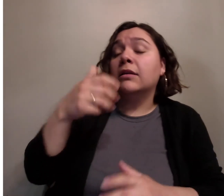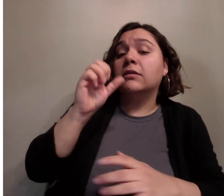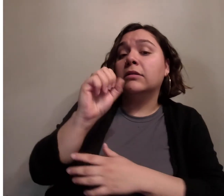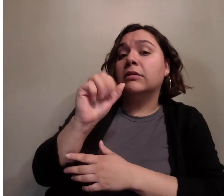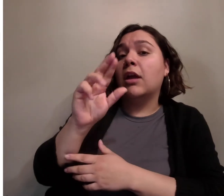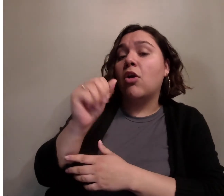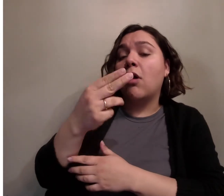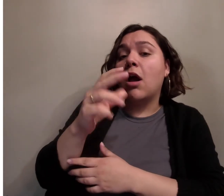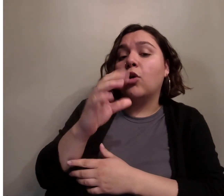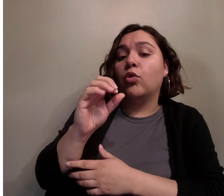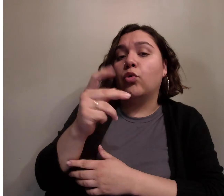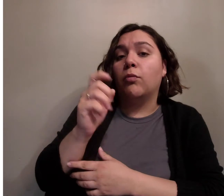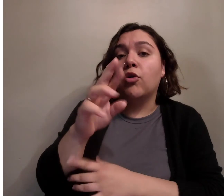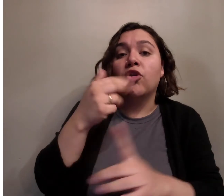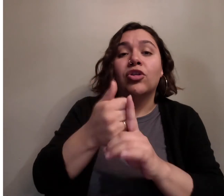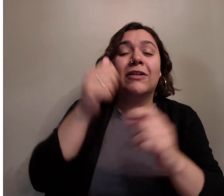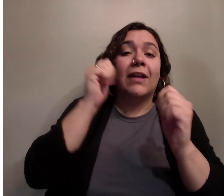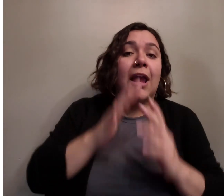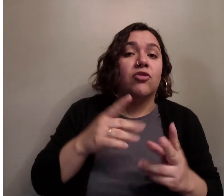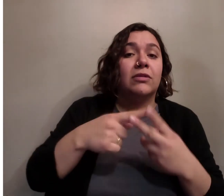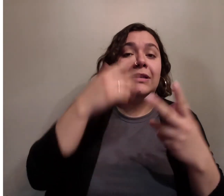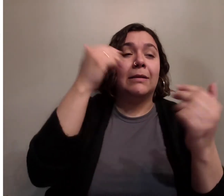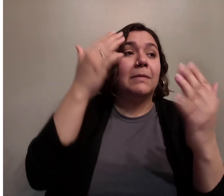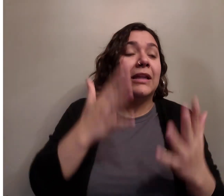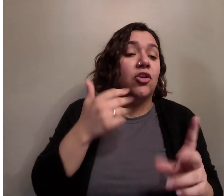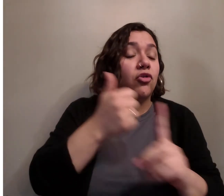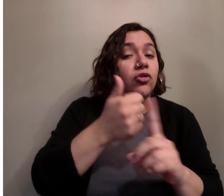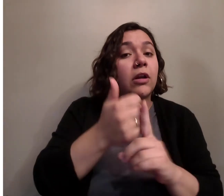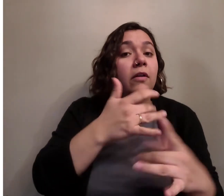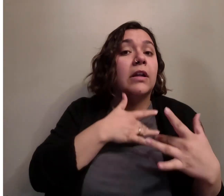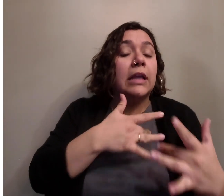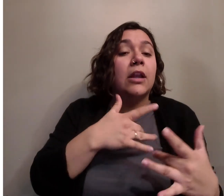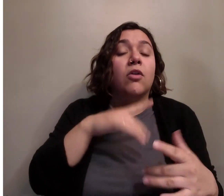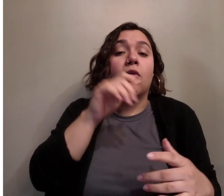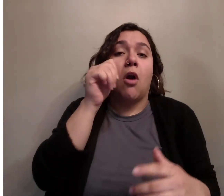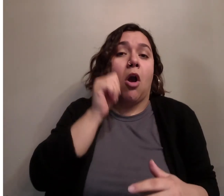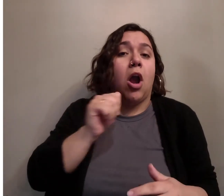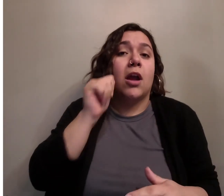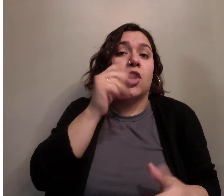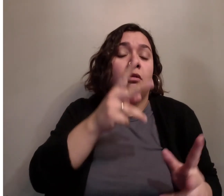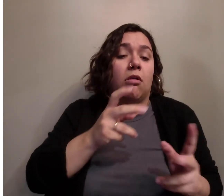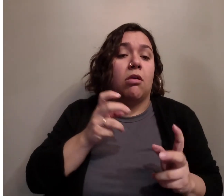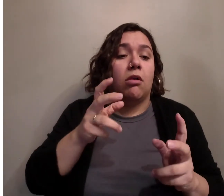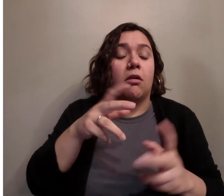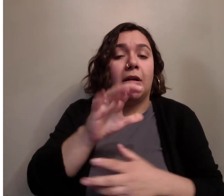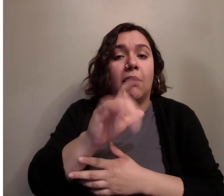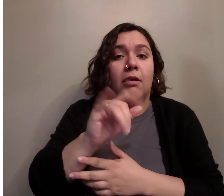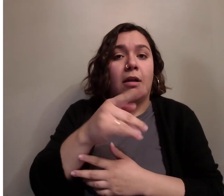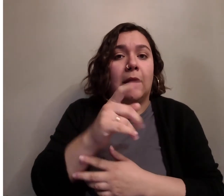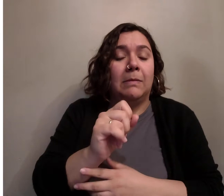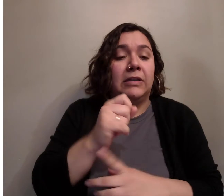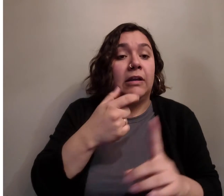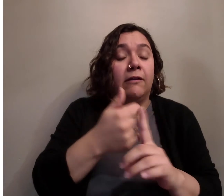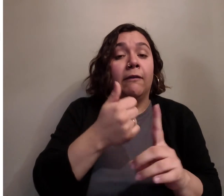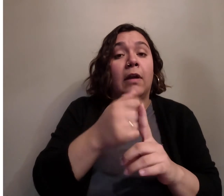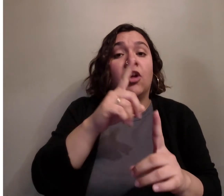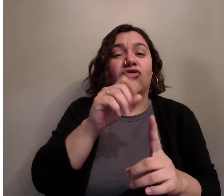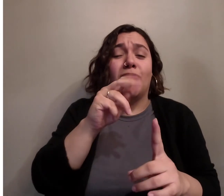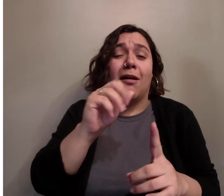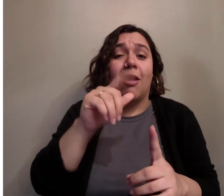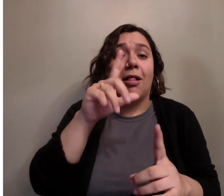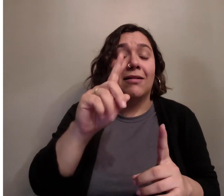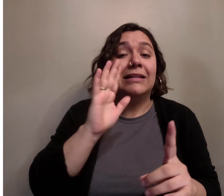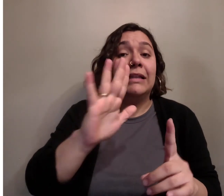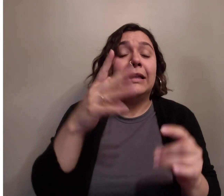Oh, yeah. Sarah Cooper is an actress and comedian who she takes real audio clips